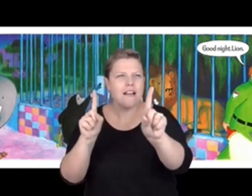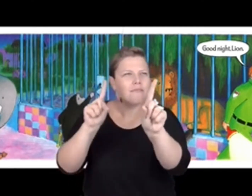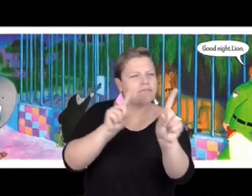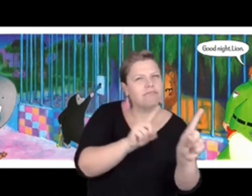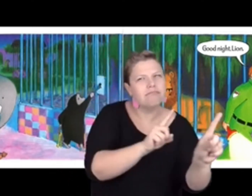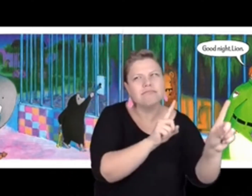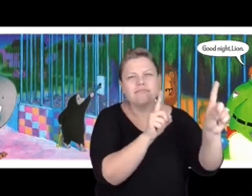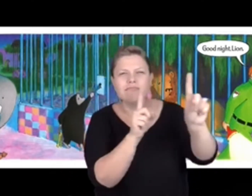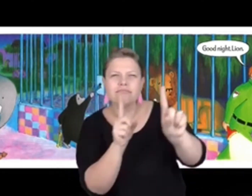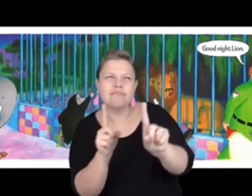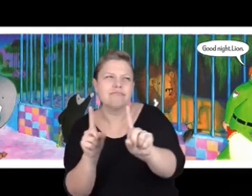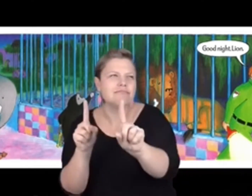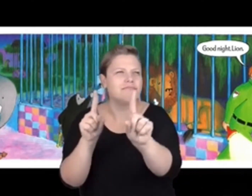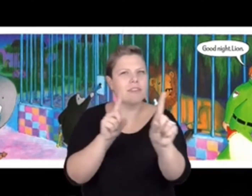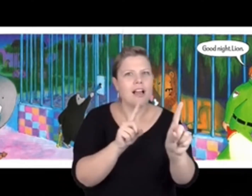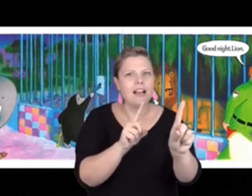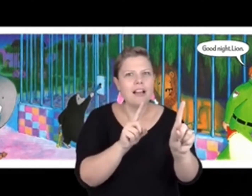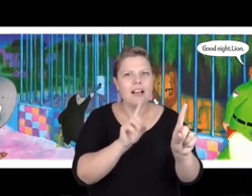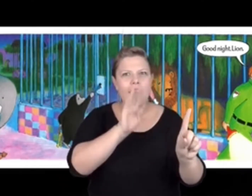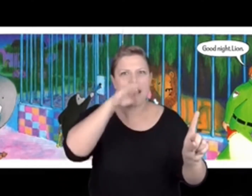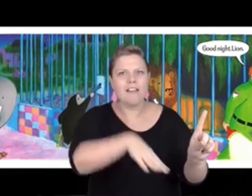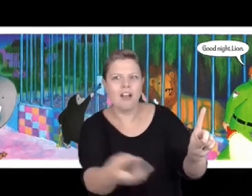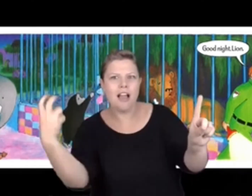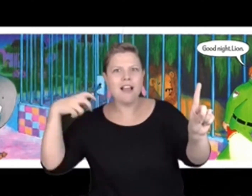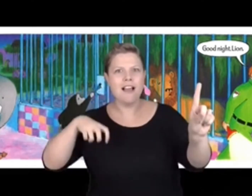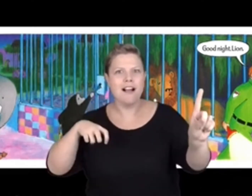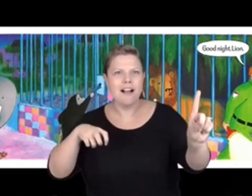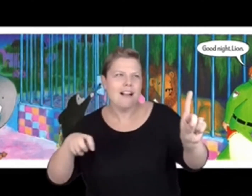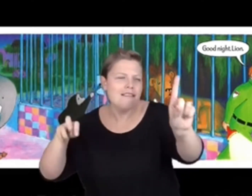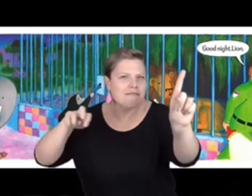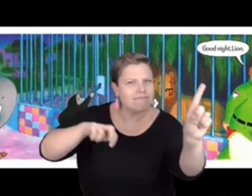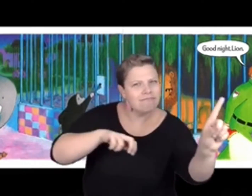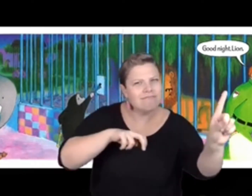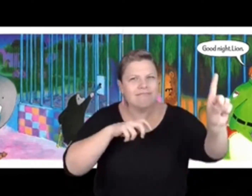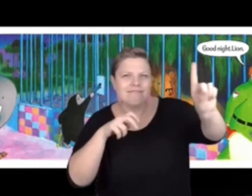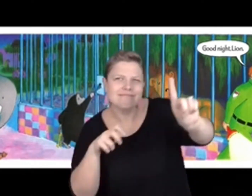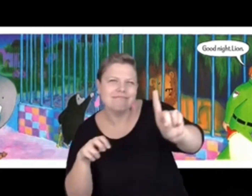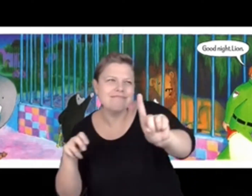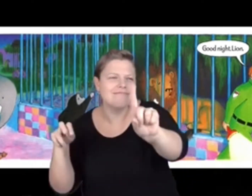and the gorilla was coming up behind him. And then there came the elephant.